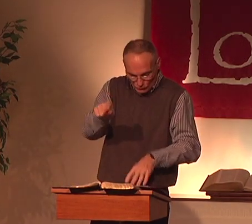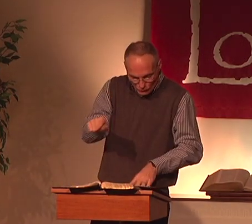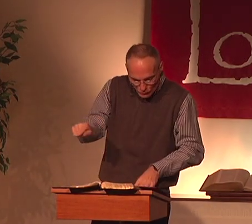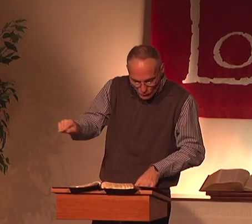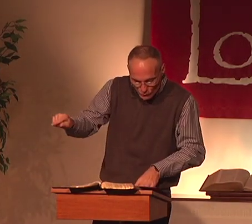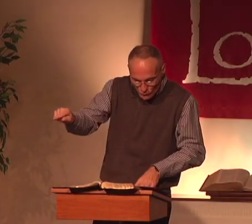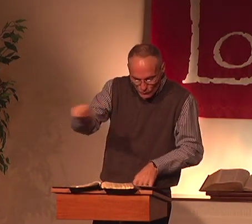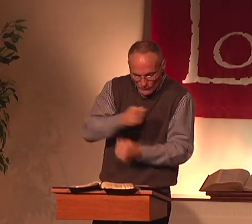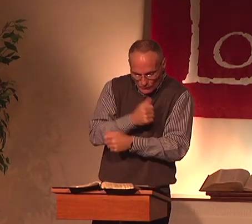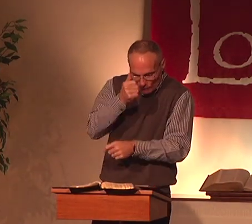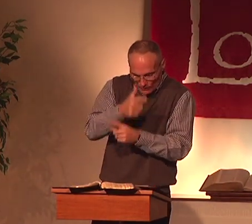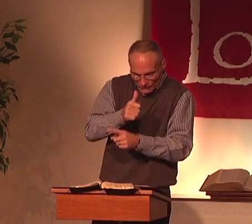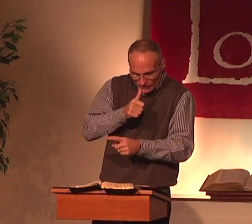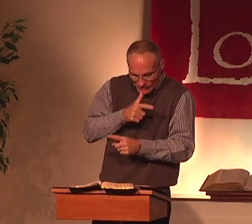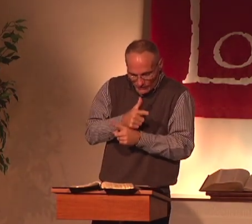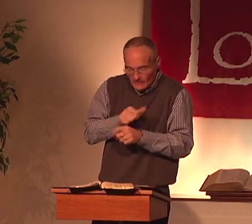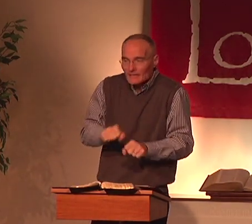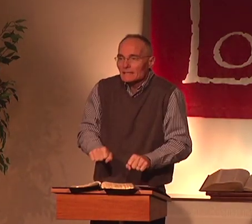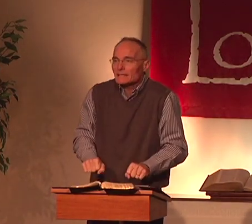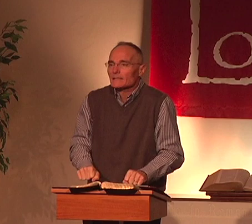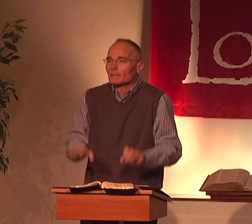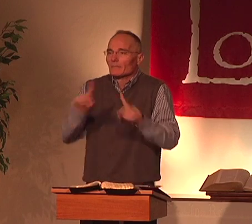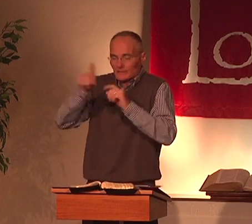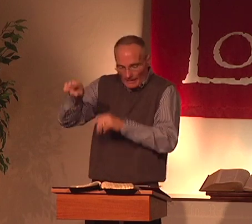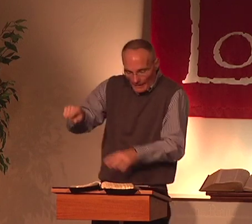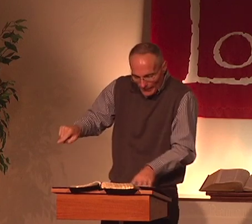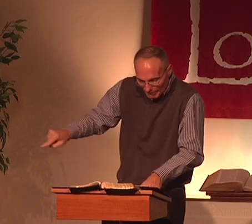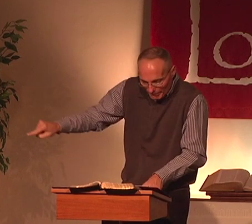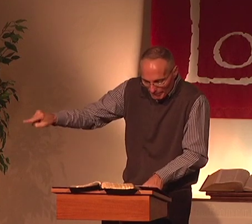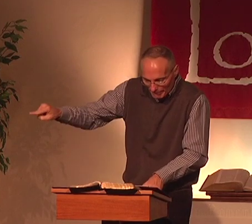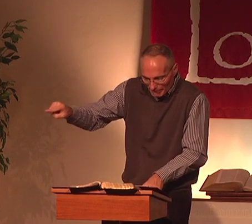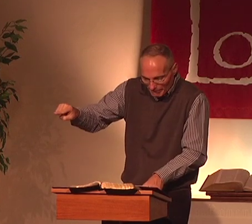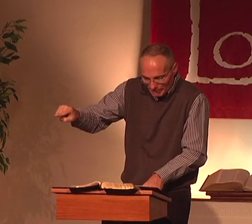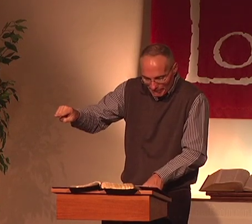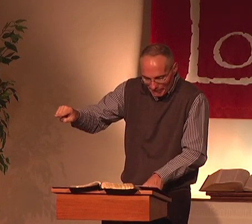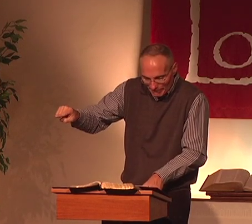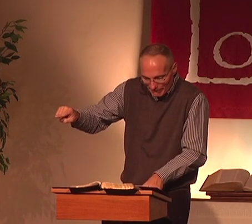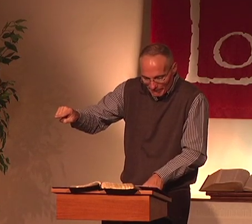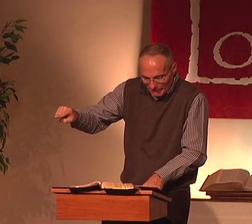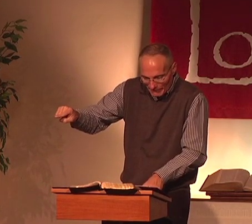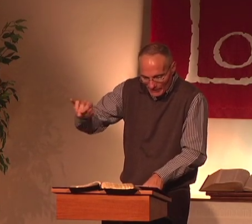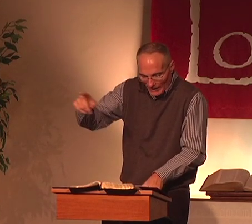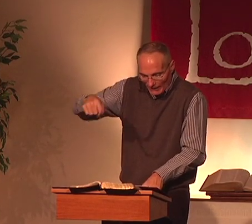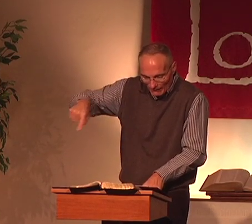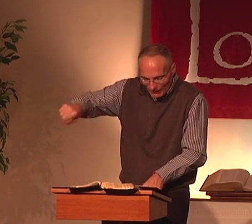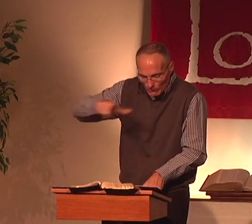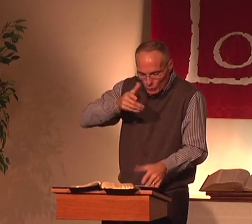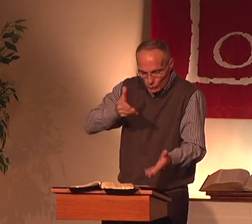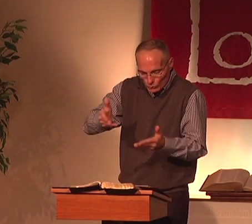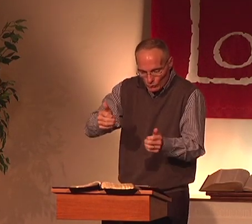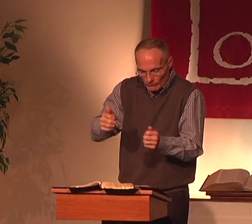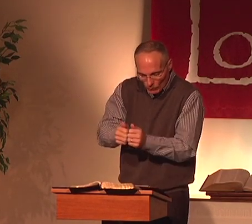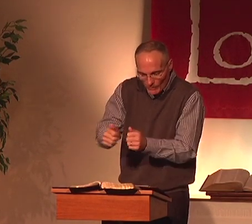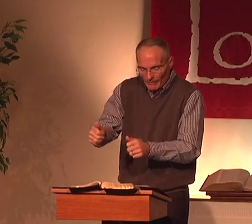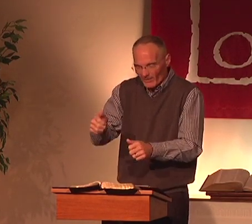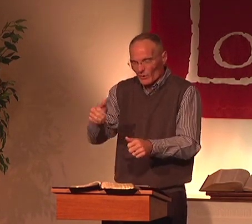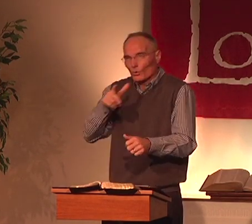I urge you Dear brothers And sisters To submit To them And others Like them Who